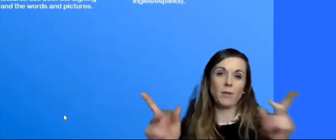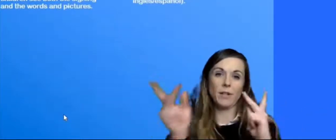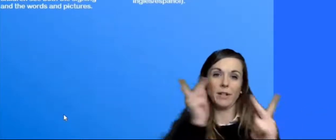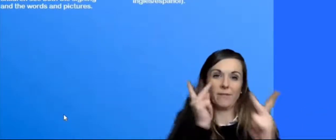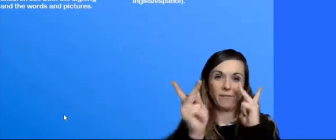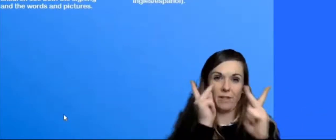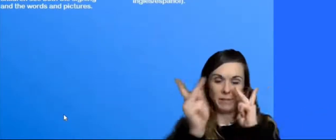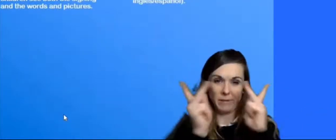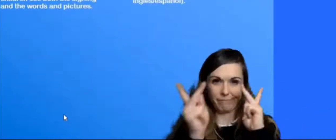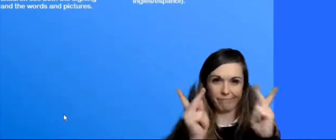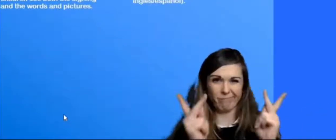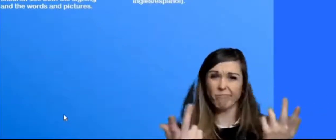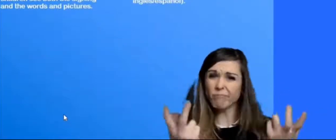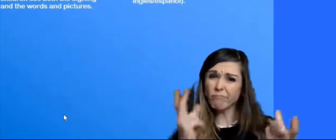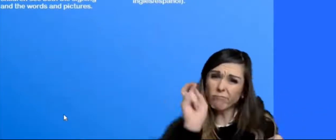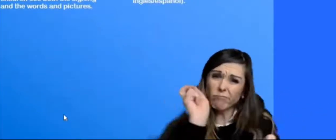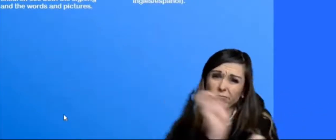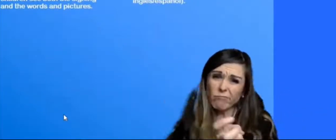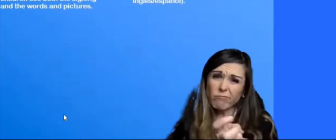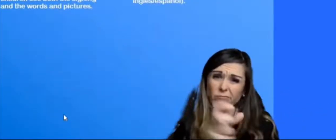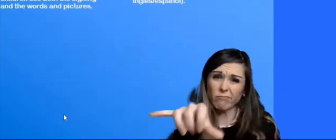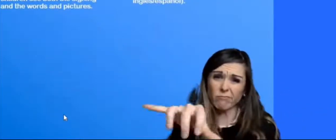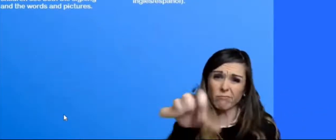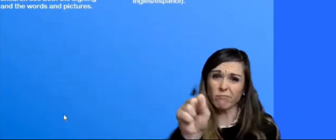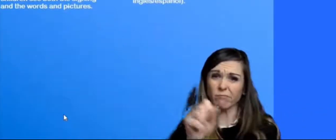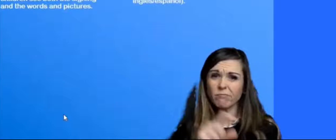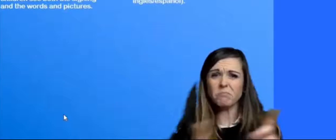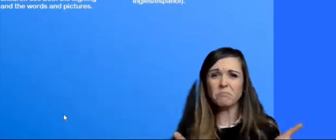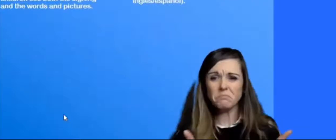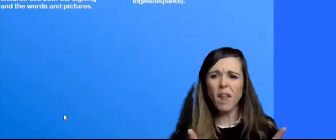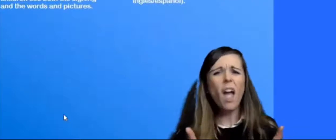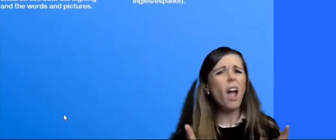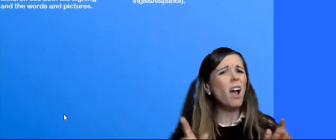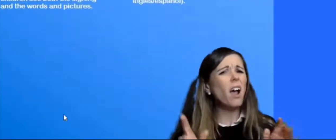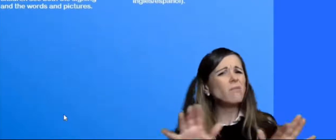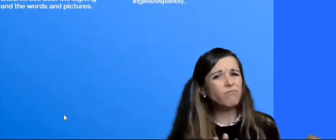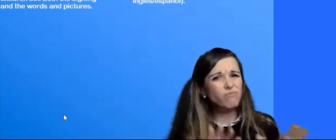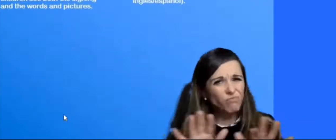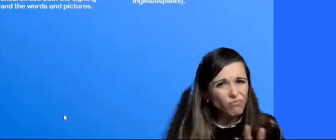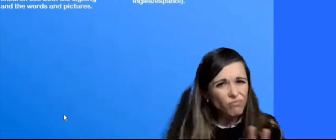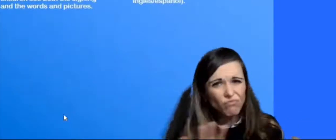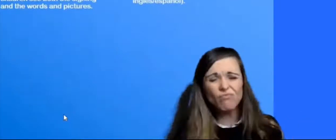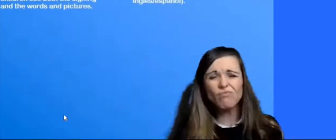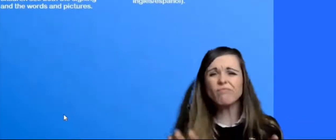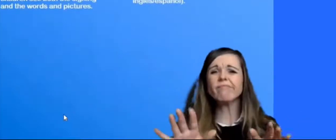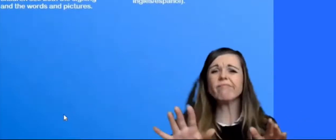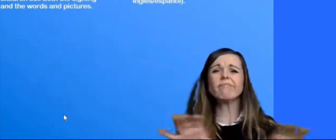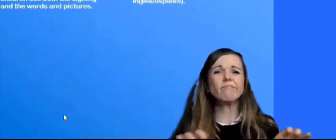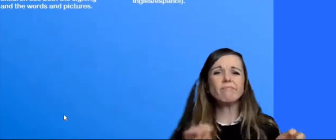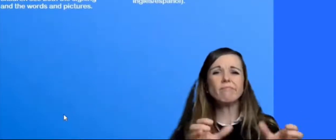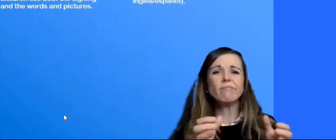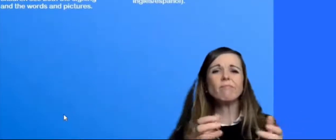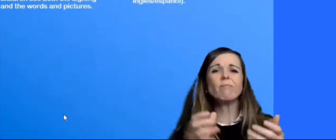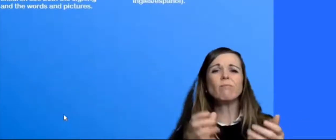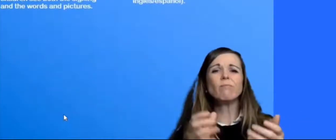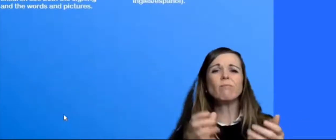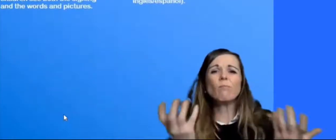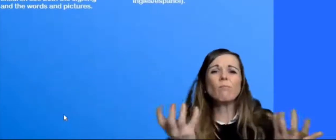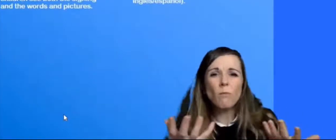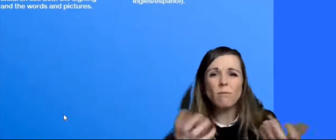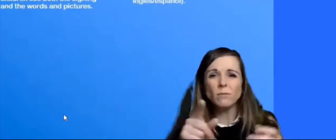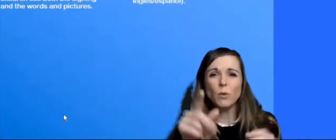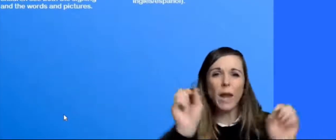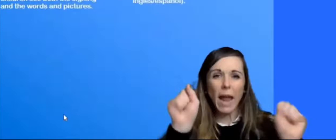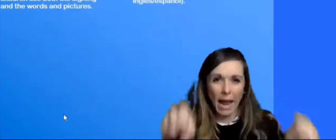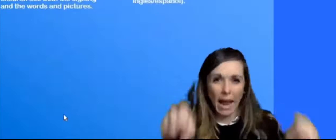states try to keep both languages visible. It's a difficult thing to do. It can be